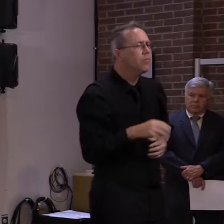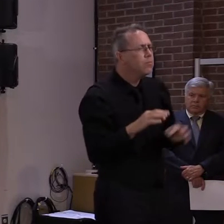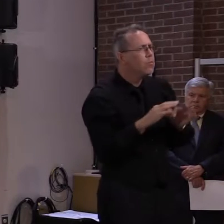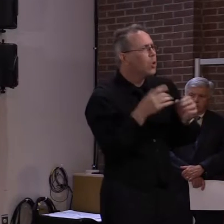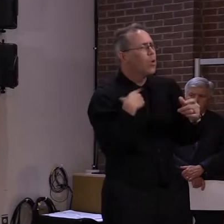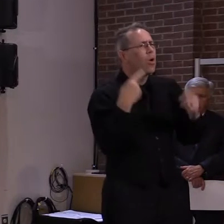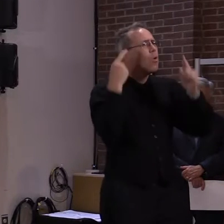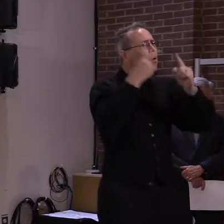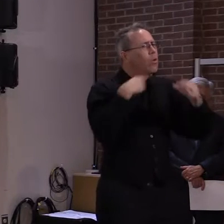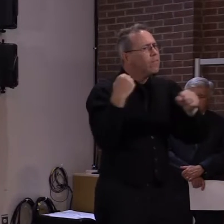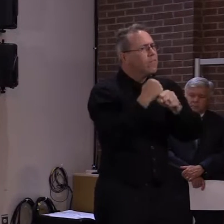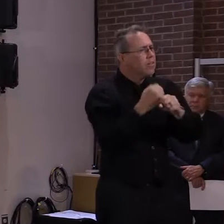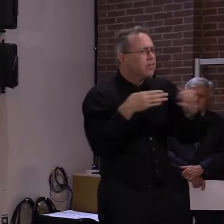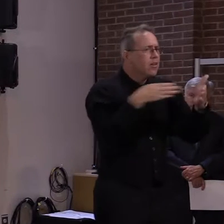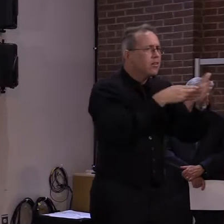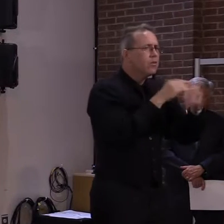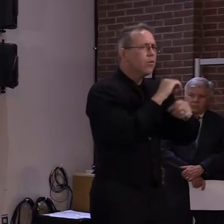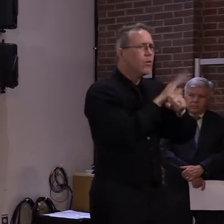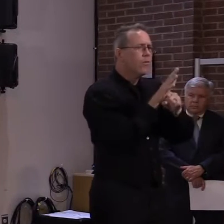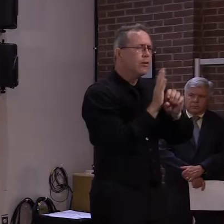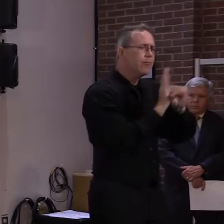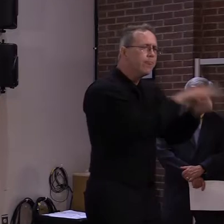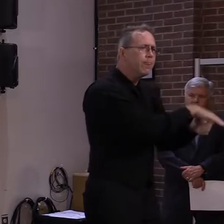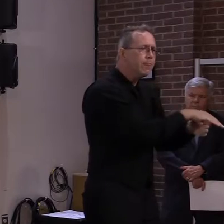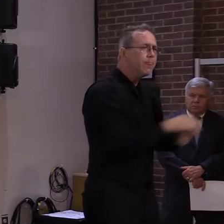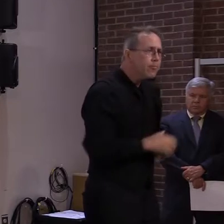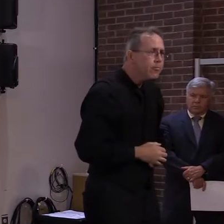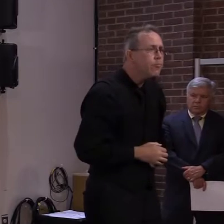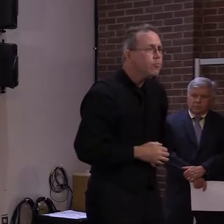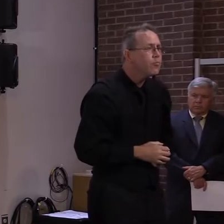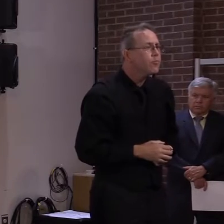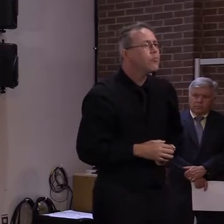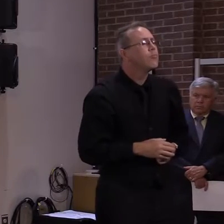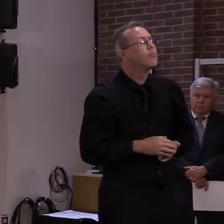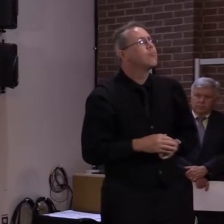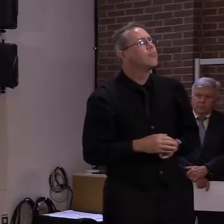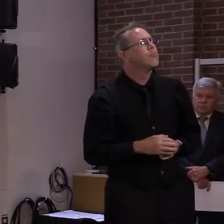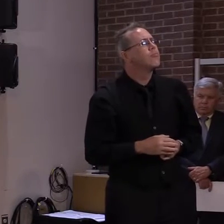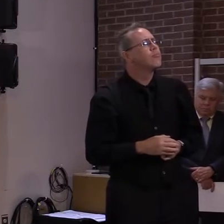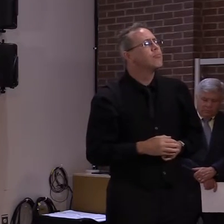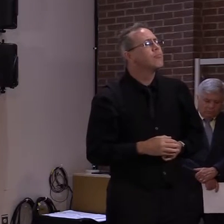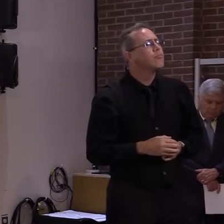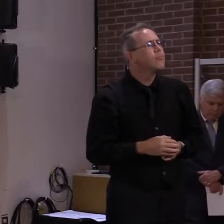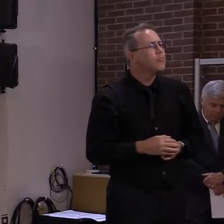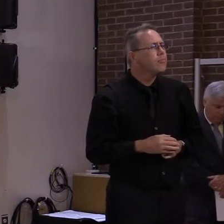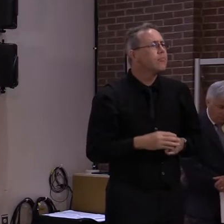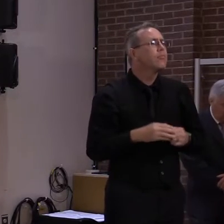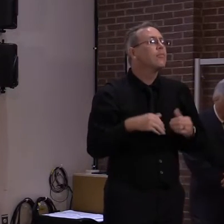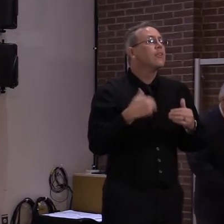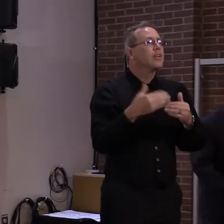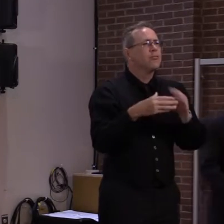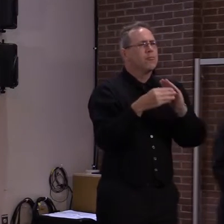best for Vermonters. I'll now turn it over to Commissioner Pichek for a modeling update.